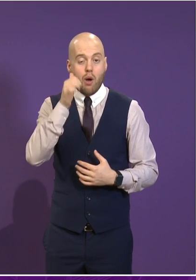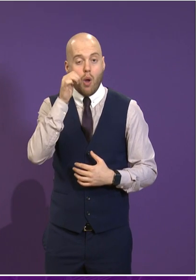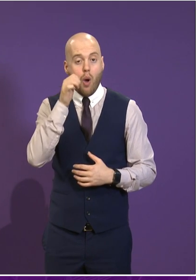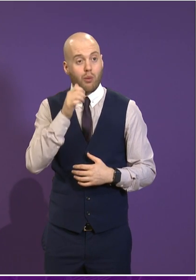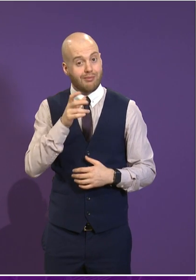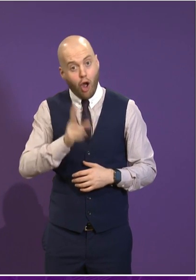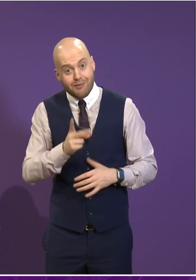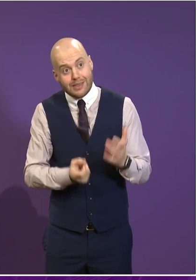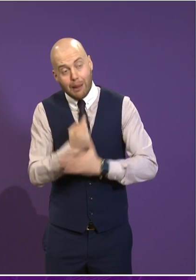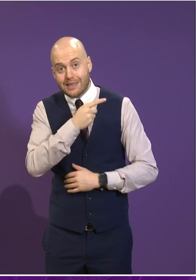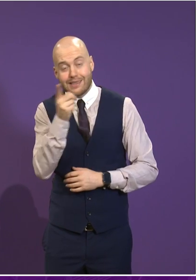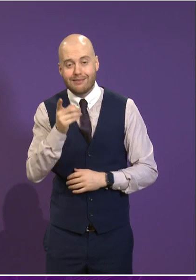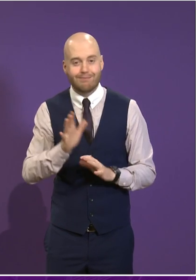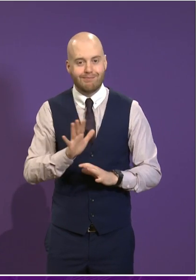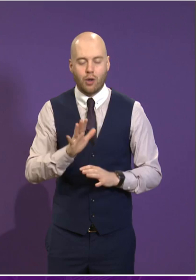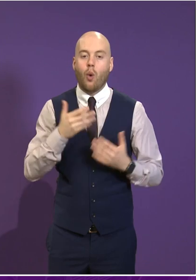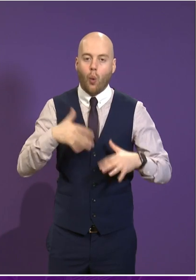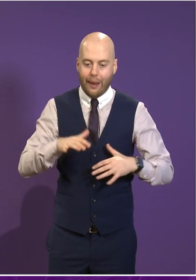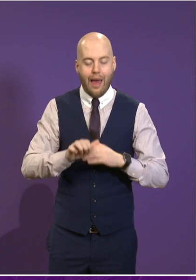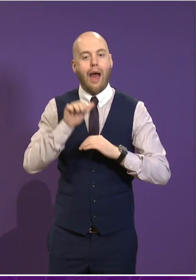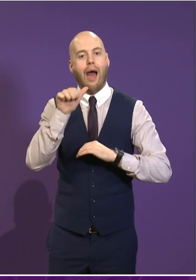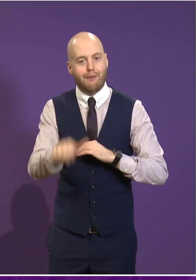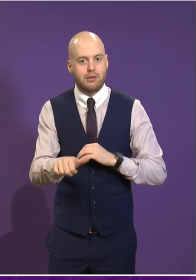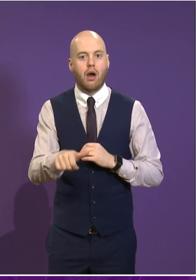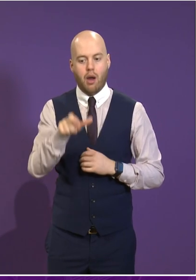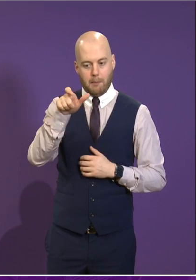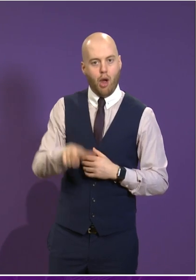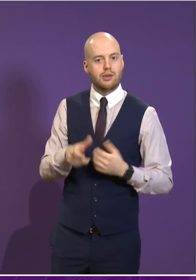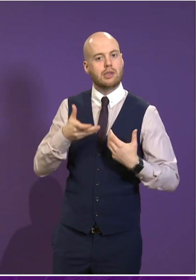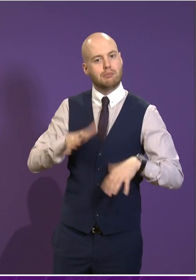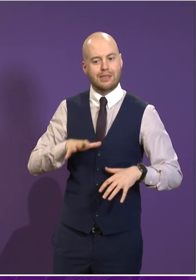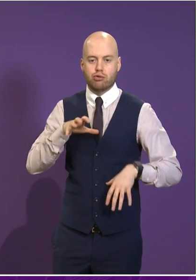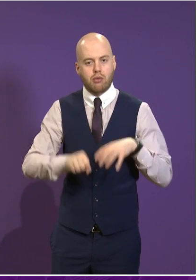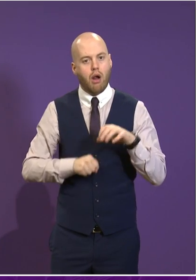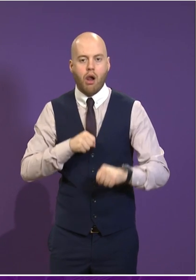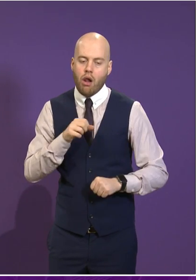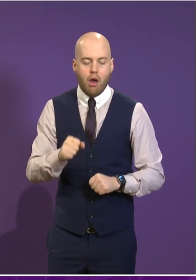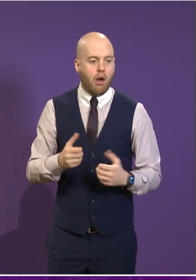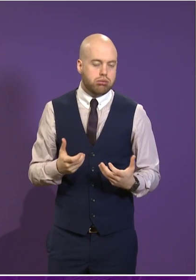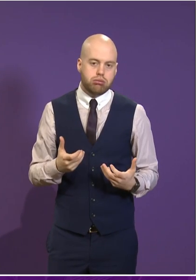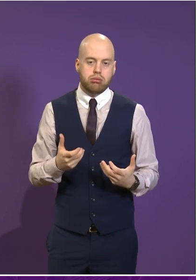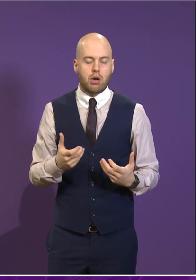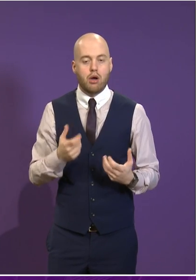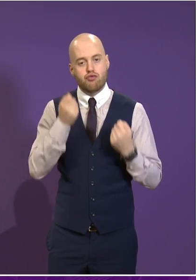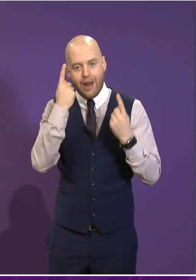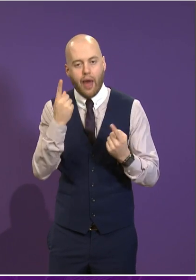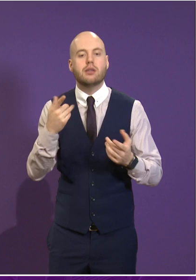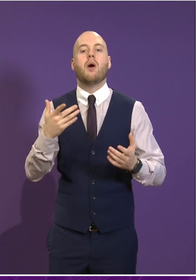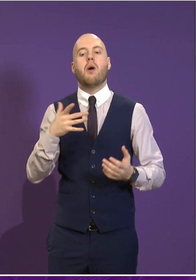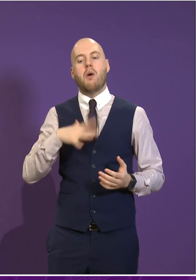could. People were. It was only after people had climbed up the four flights of stairs that they realised there was an issue, and